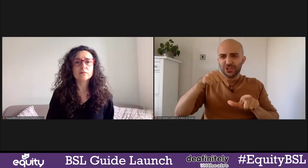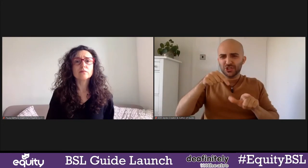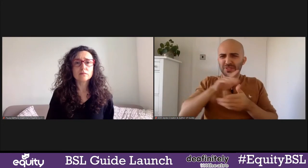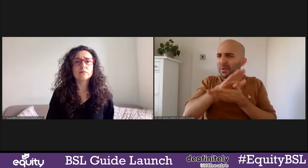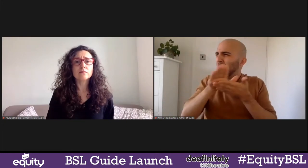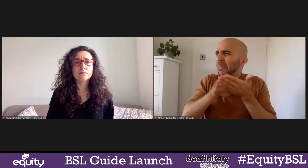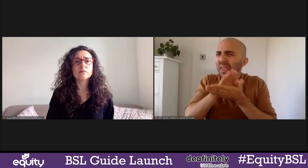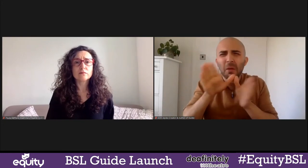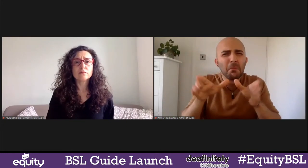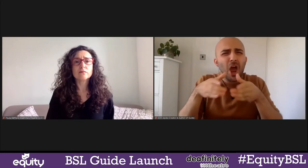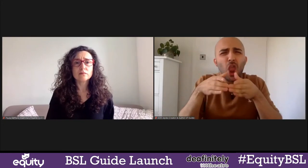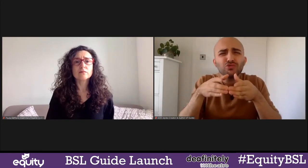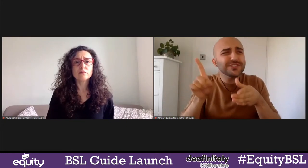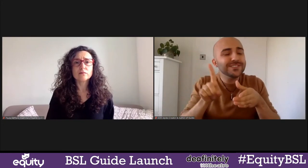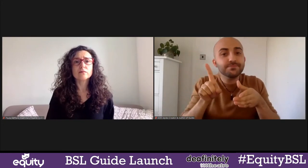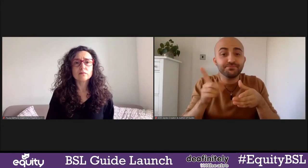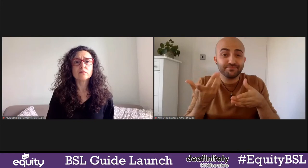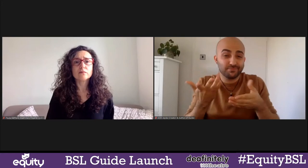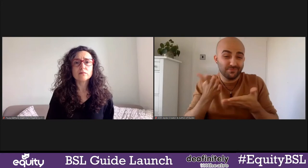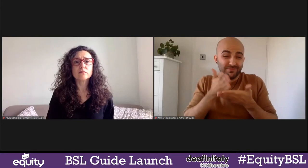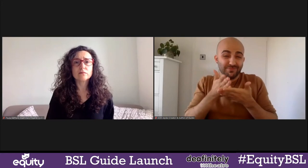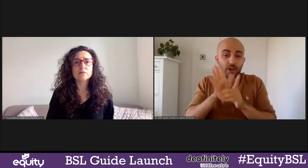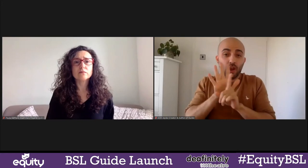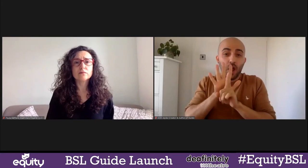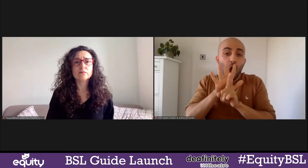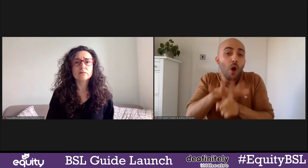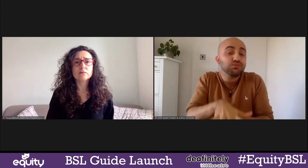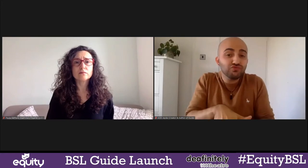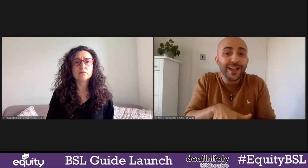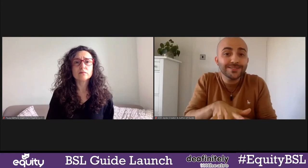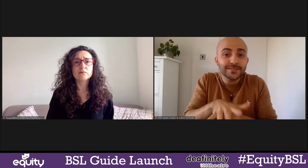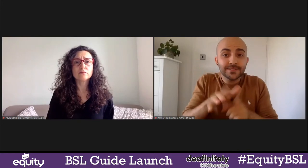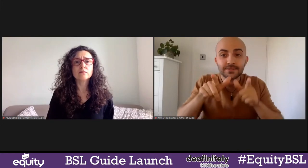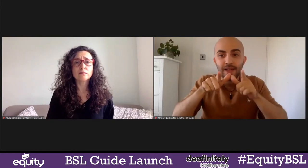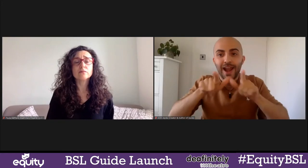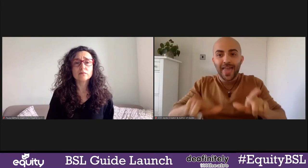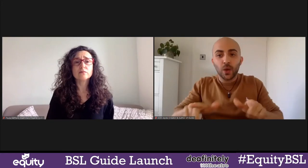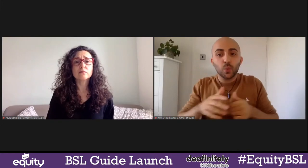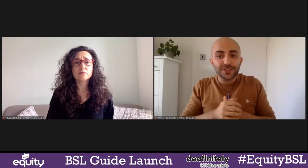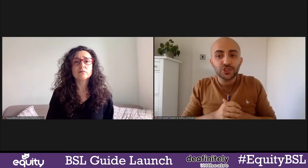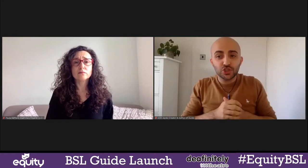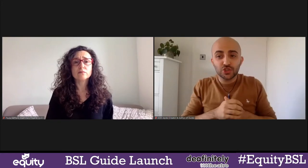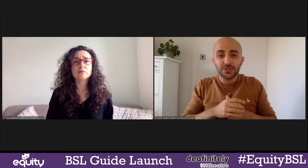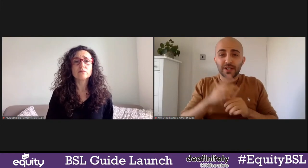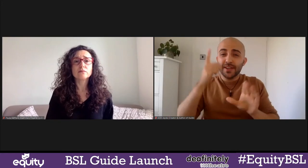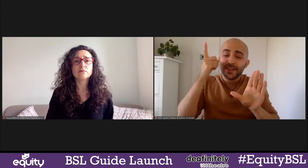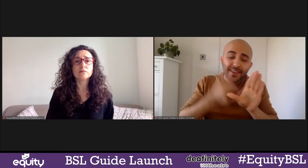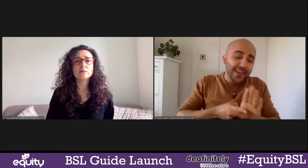Sign language is a minority language. So what do we mean when we describe it as a minority language? What I'm talking about is